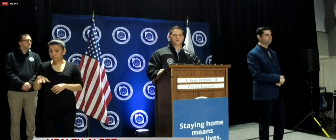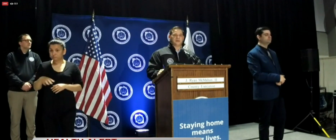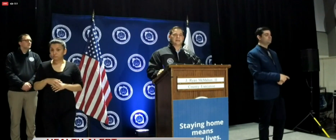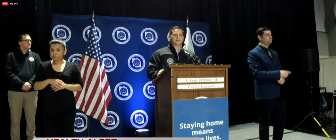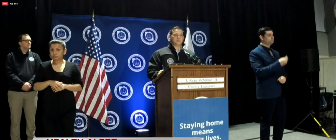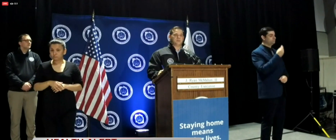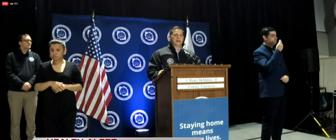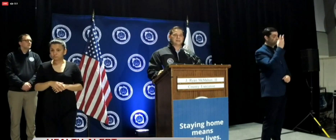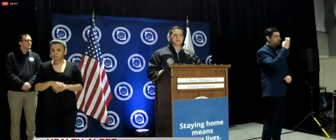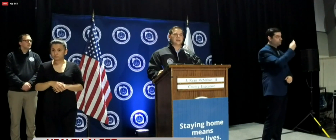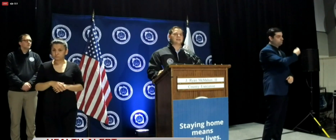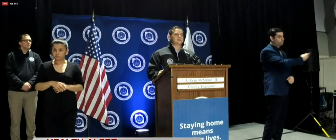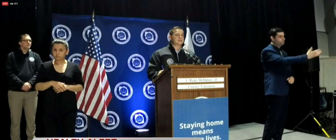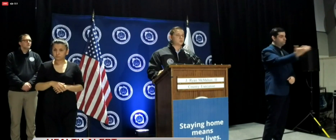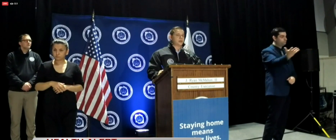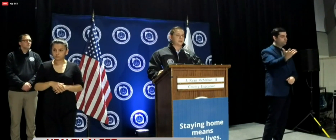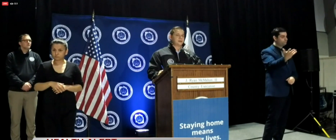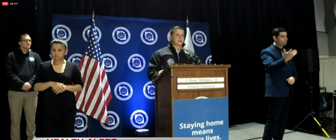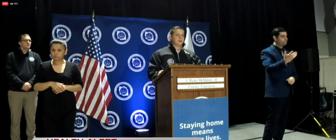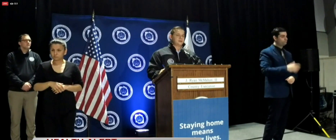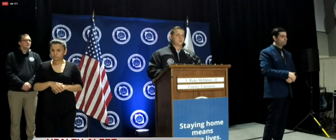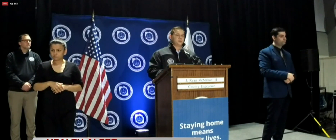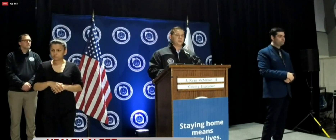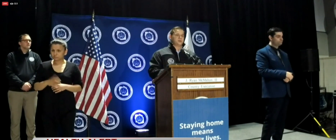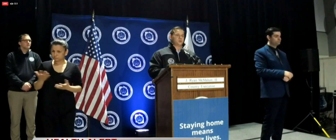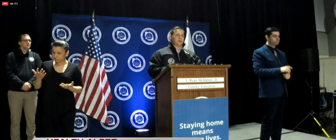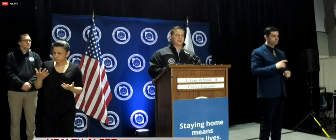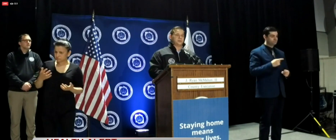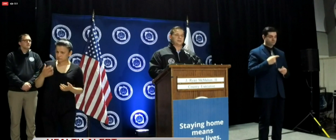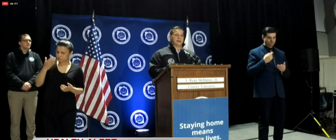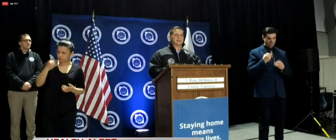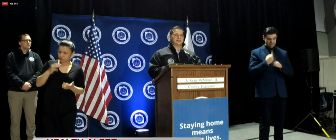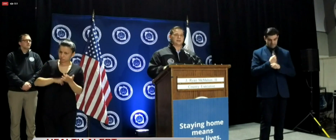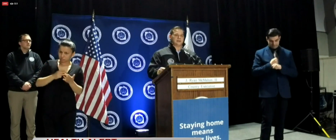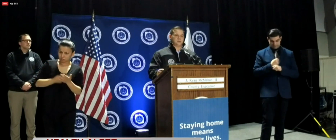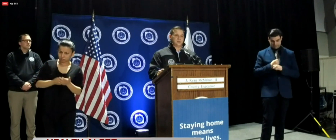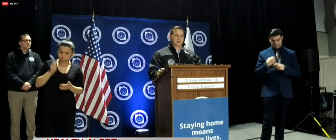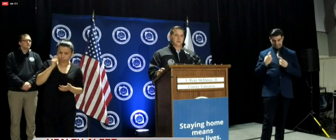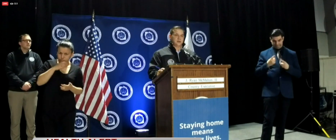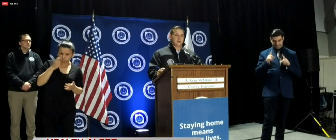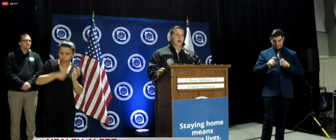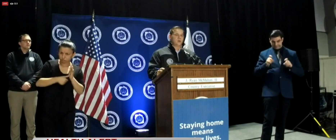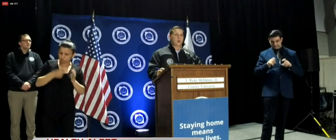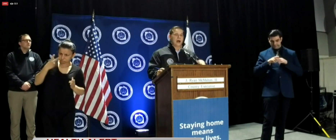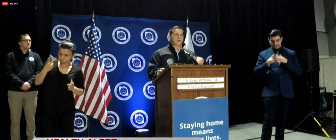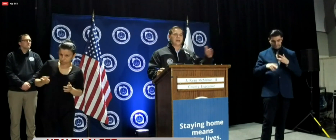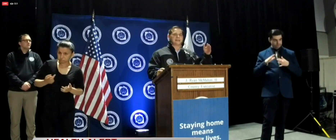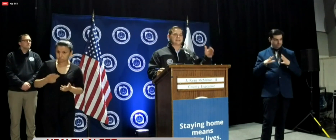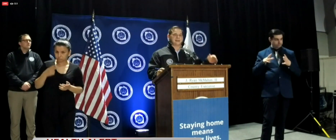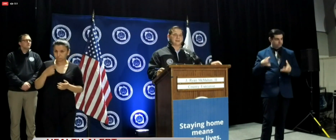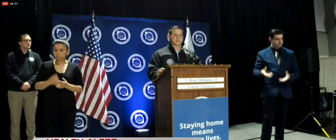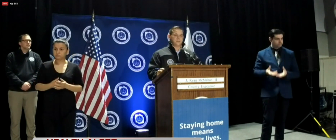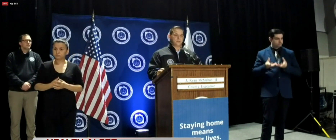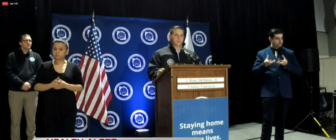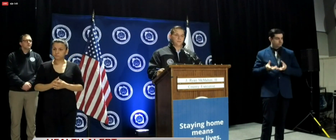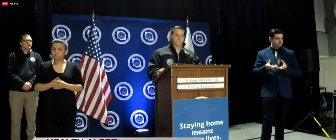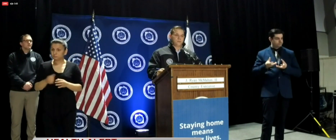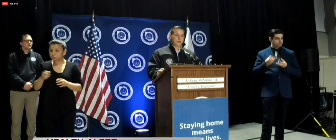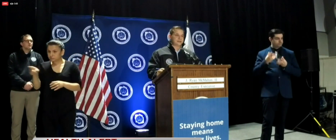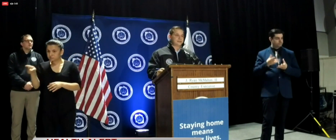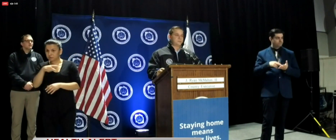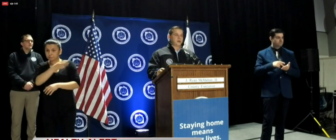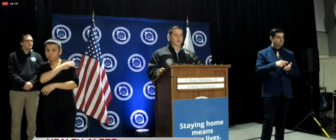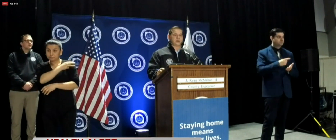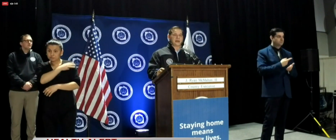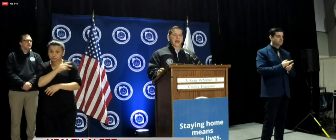off of positive cases this week. These are people this week. That means they got sick last week. How they got sick? They